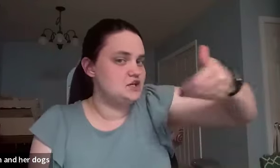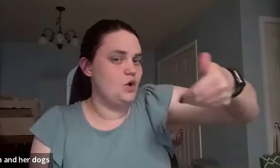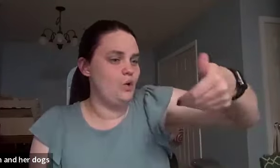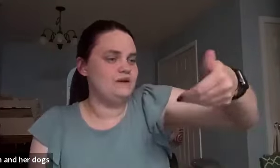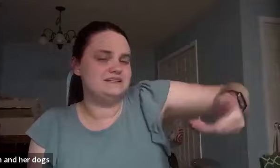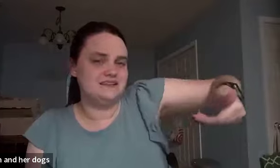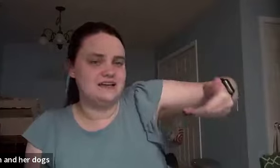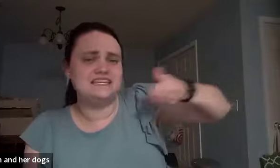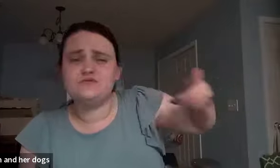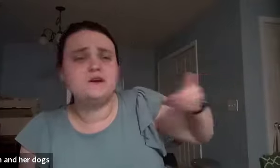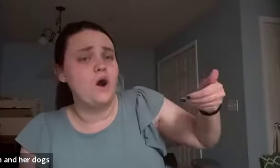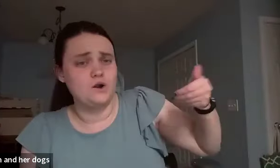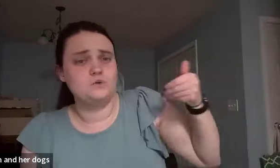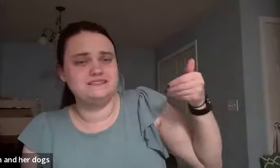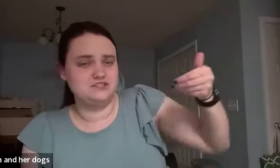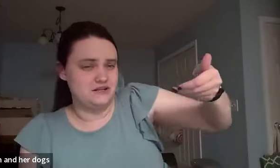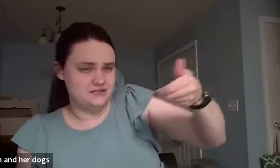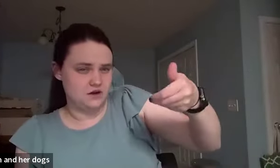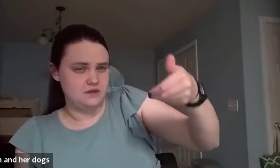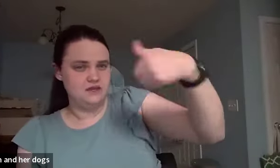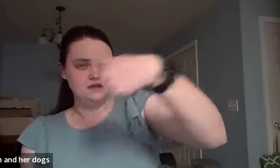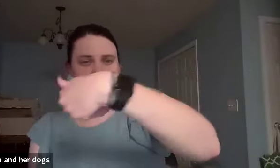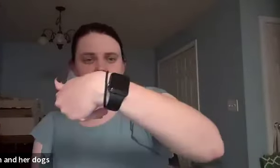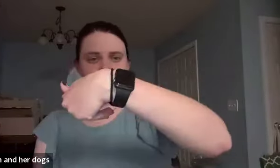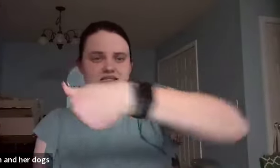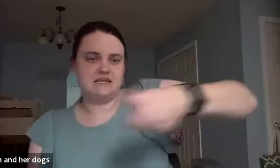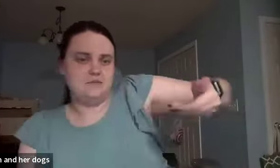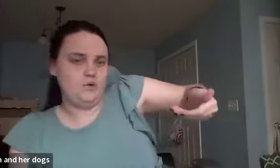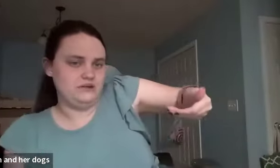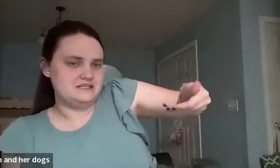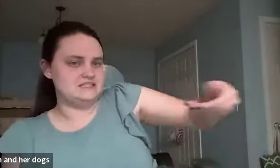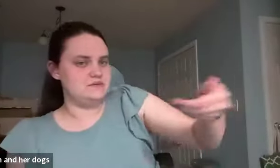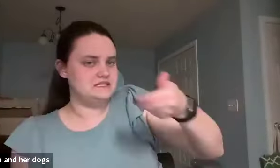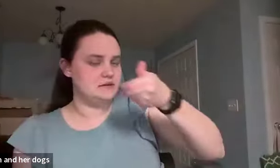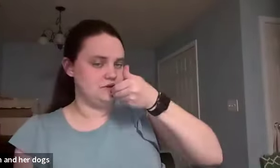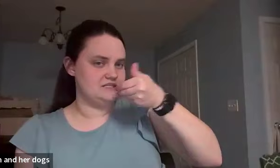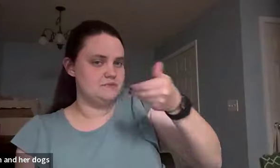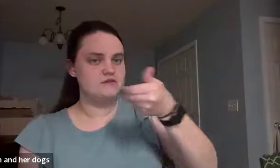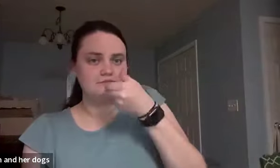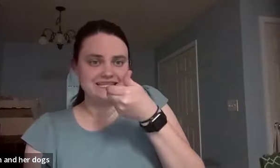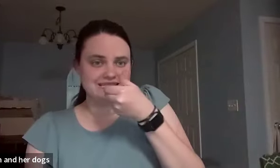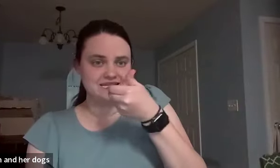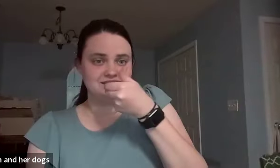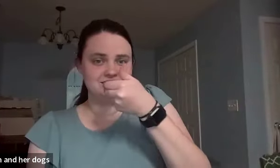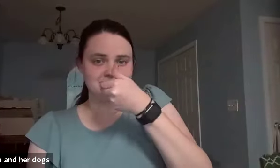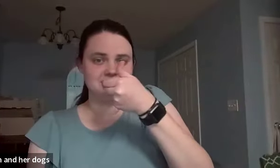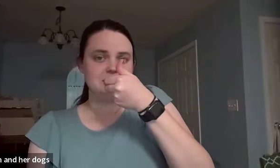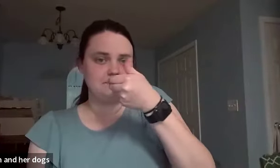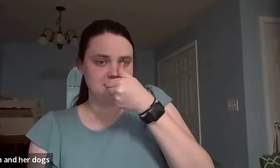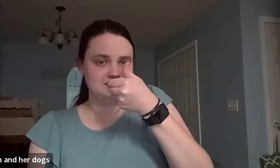it's like you're holding a slice. It's a very awkward one to try to describe. I mean, it's like I'm holding a slice of pizza and I'm bringing it to my mouth. Pizza.